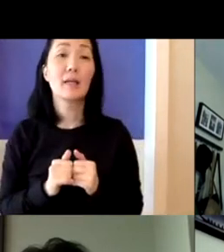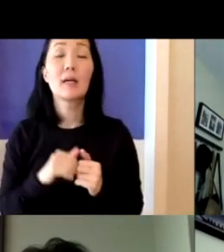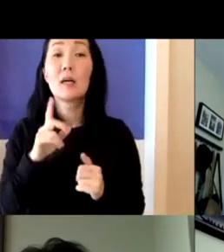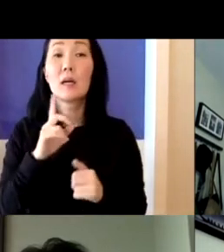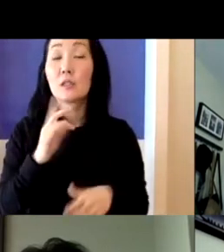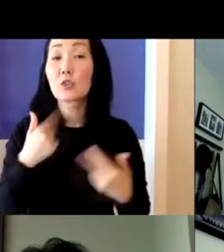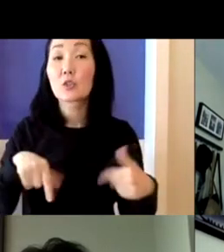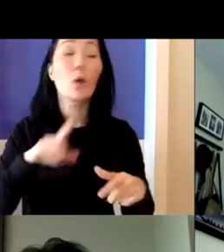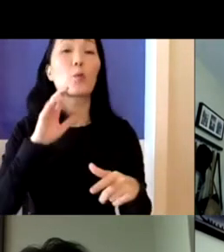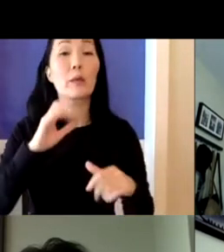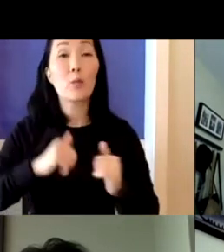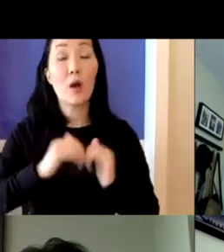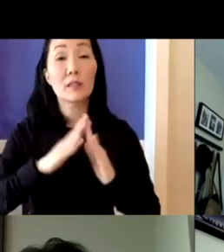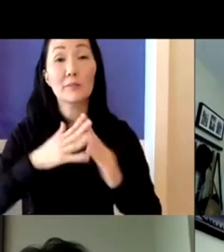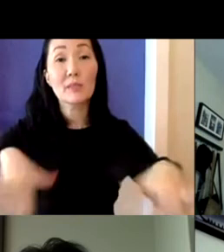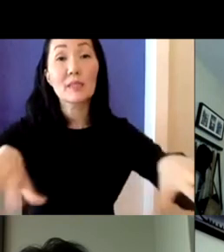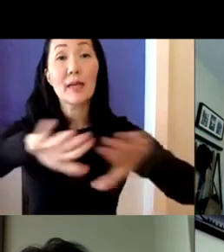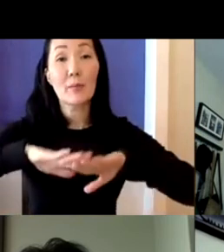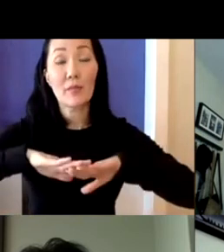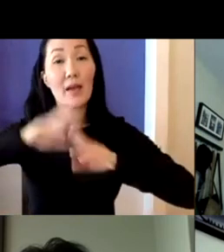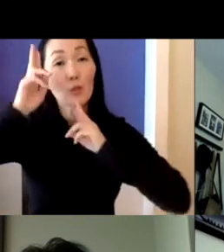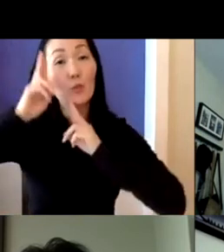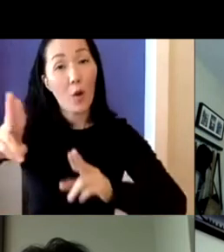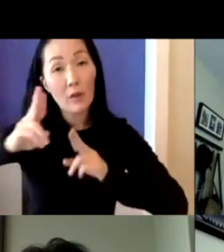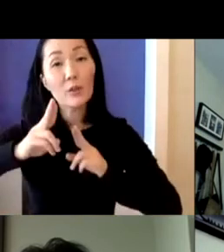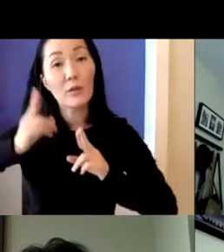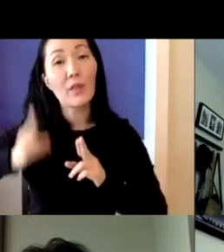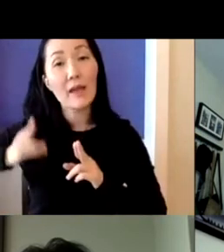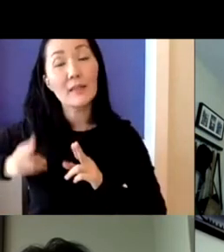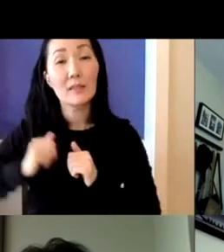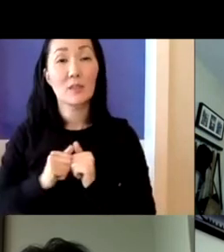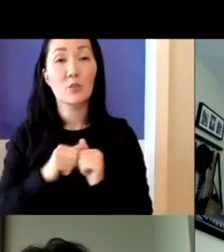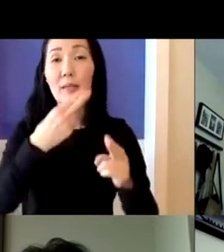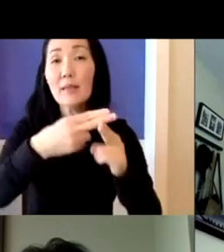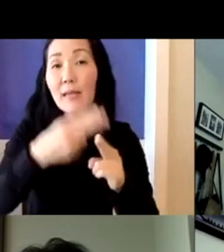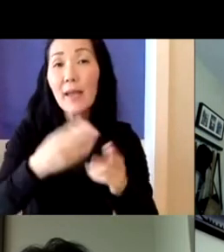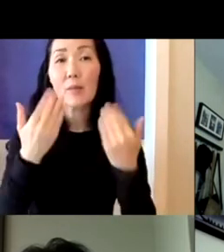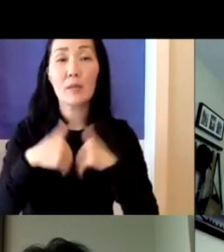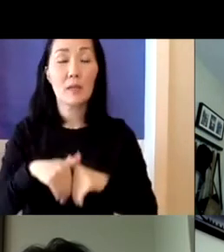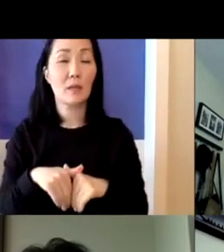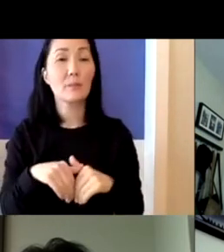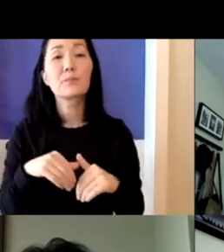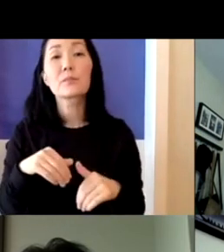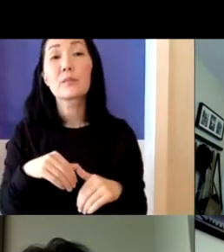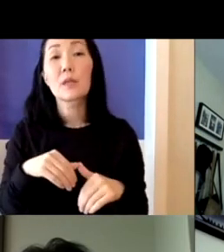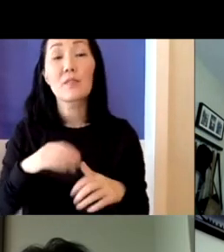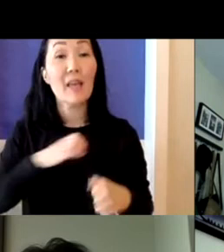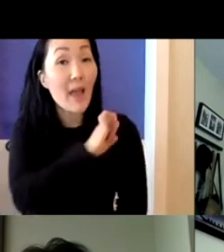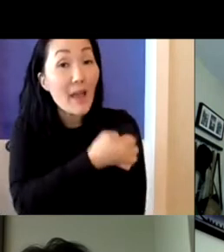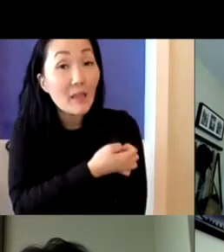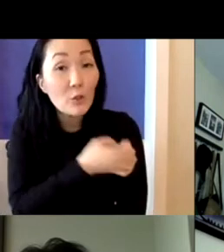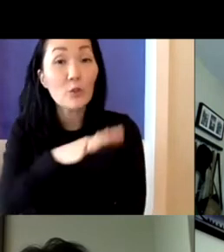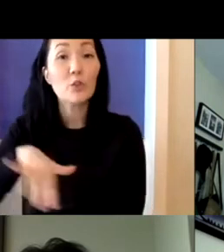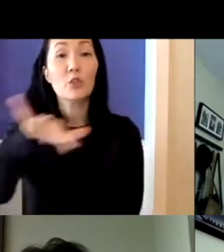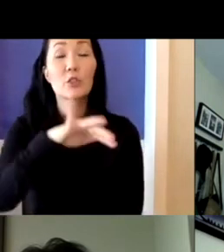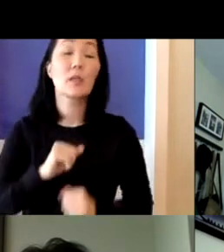recognition, you know, of these projects, this is just the tip of the iceberg. You know, we see this as a major economic generator for the nations